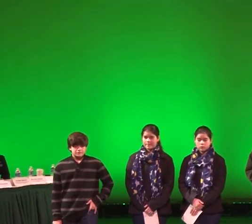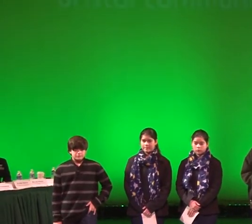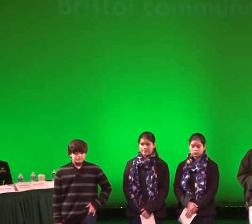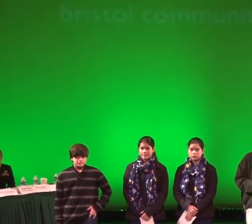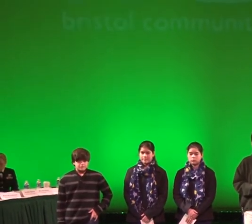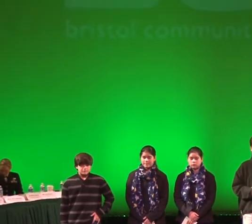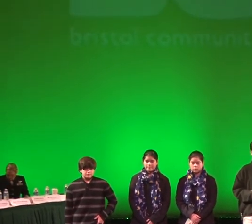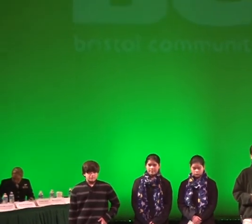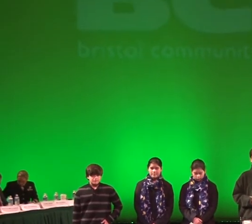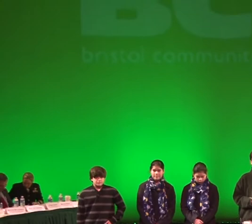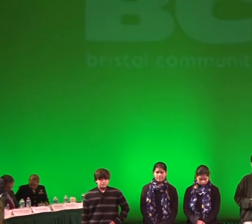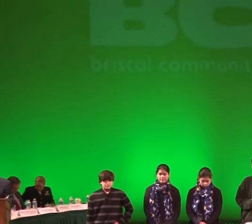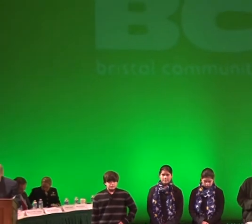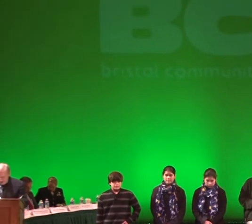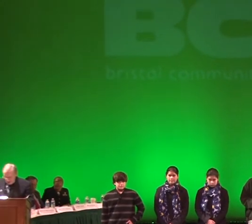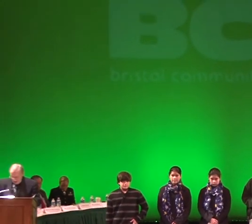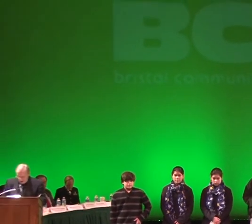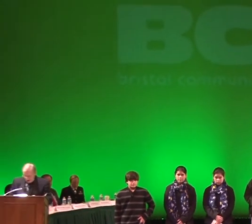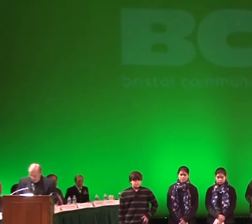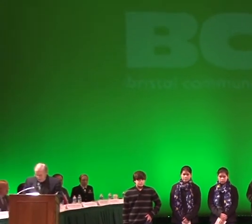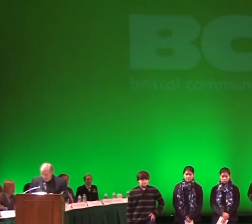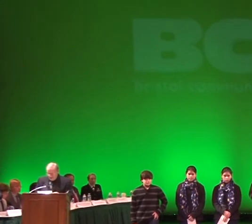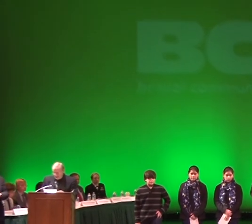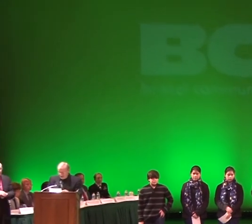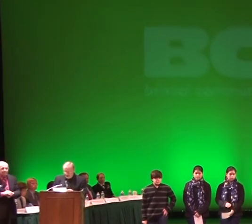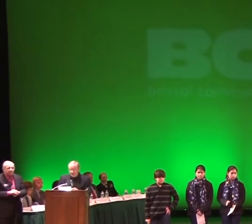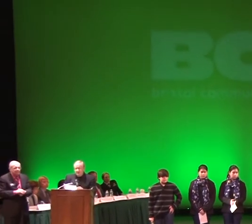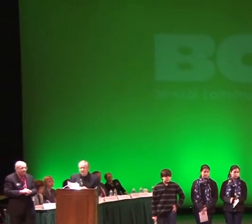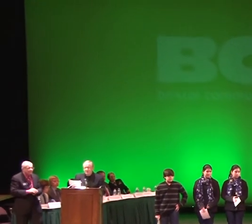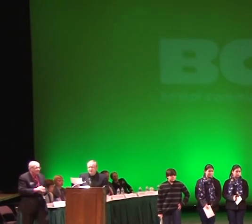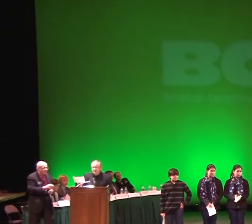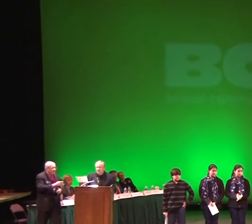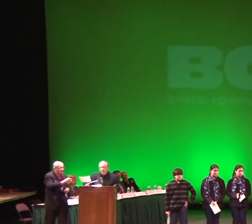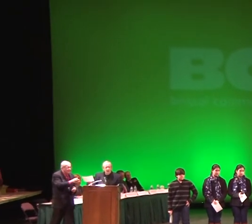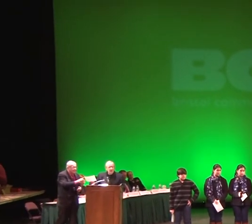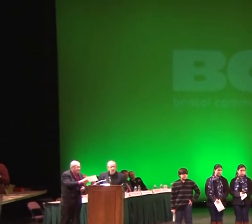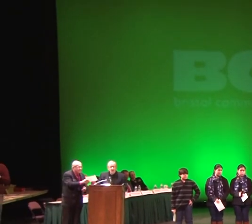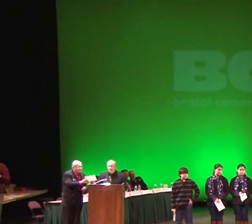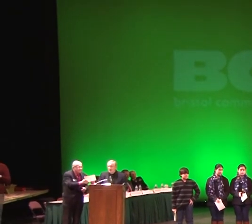The next recipient is Skylar Samanika. Skylar?